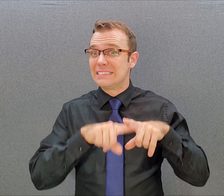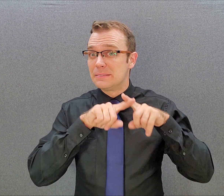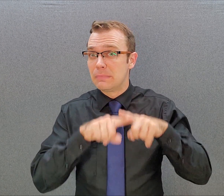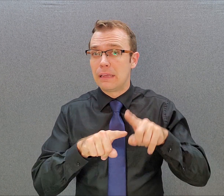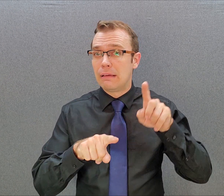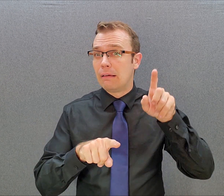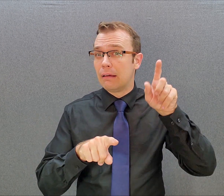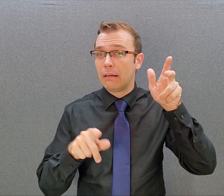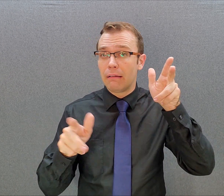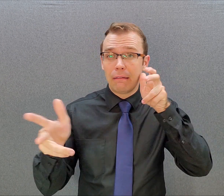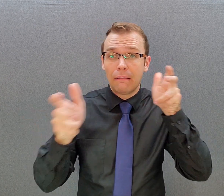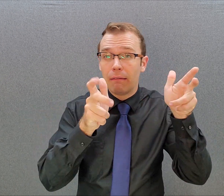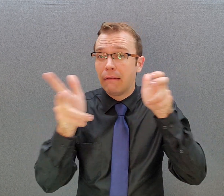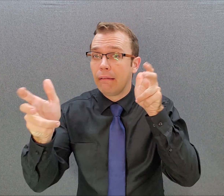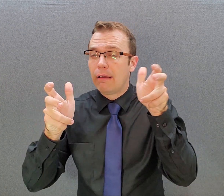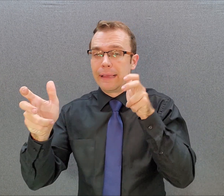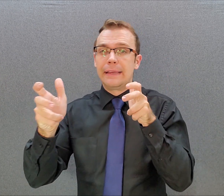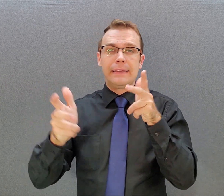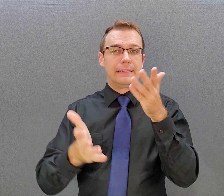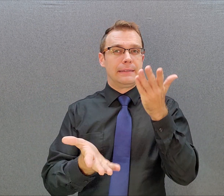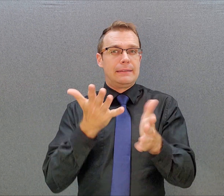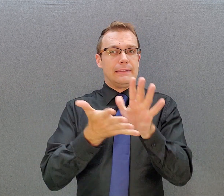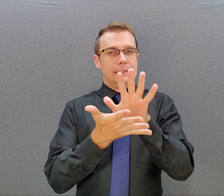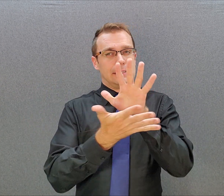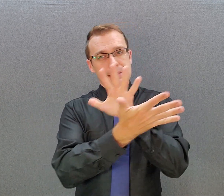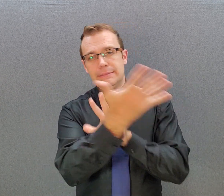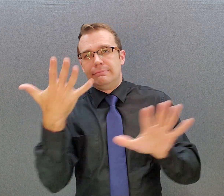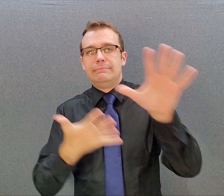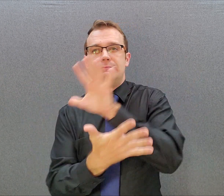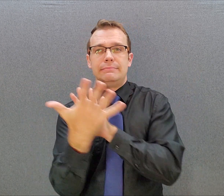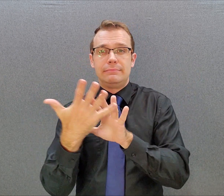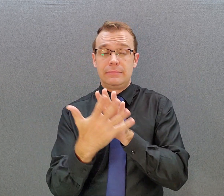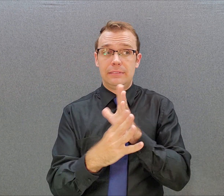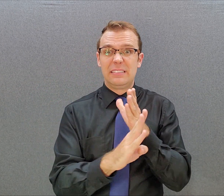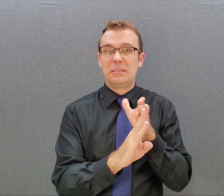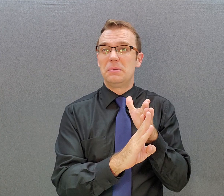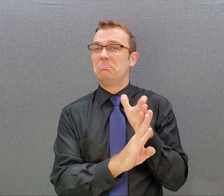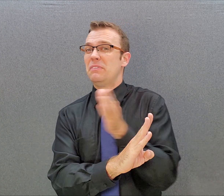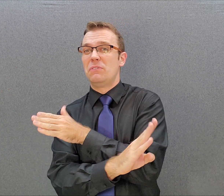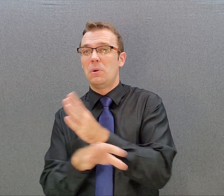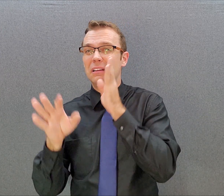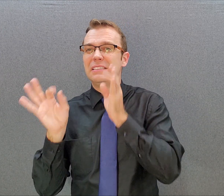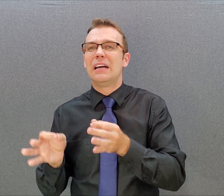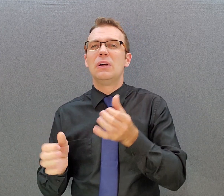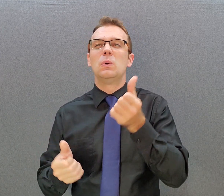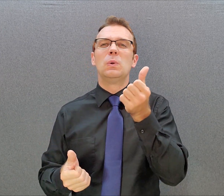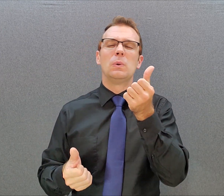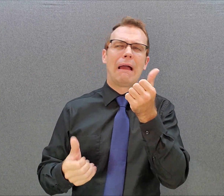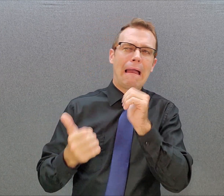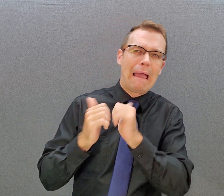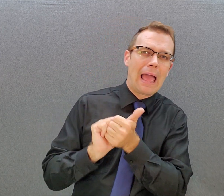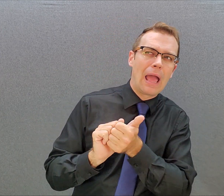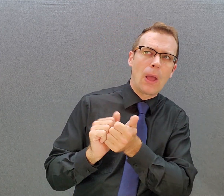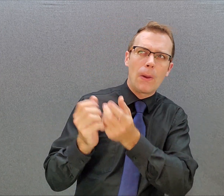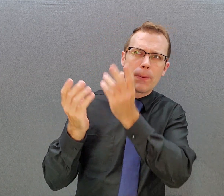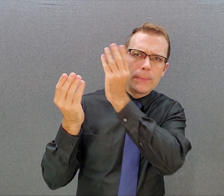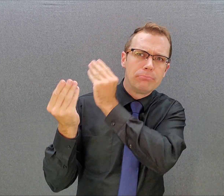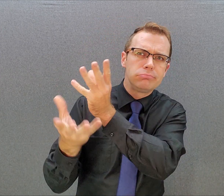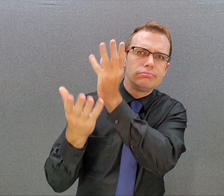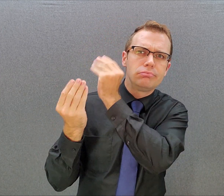normally rely on following a major disaster. Predetermine which local broadcasting systems will provide